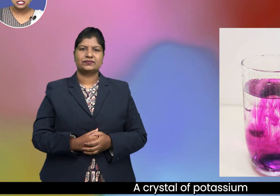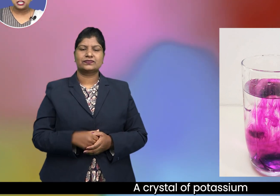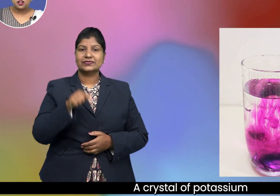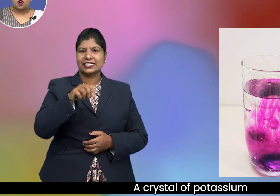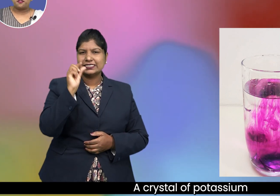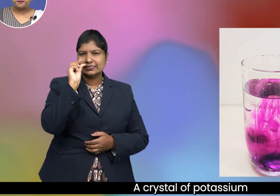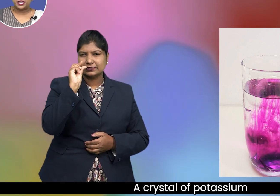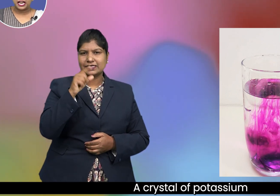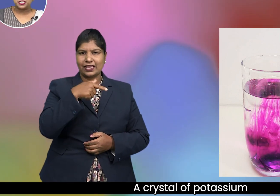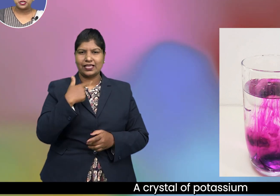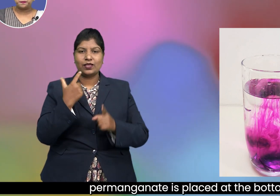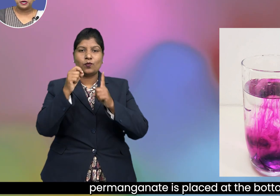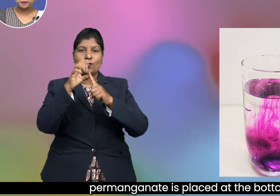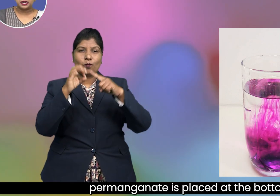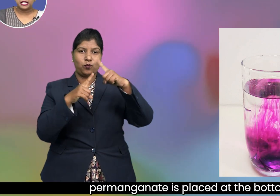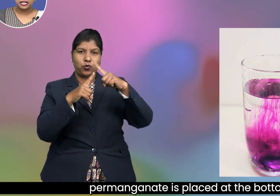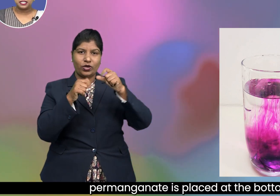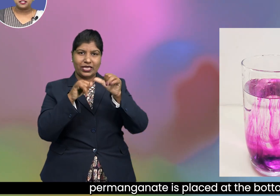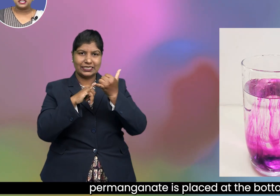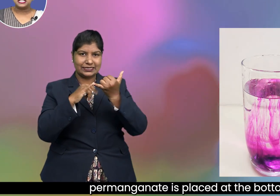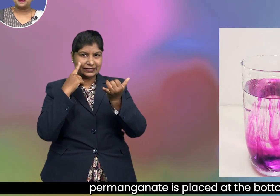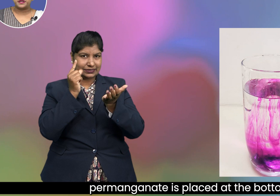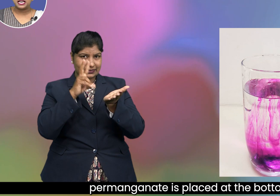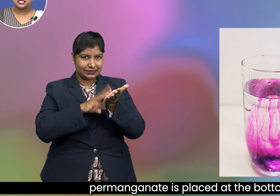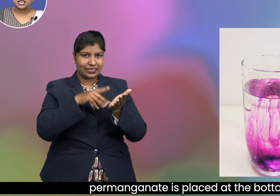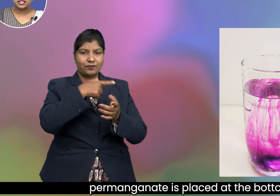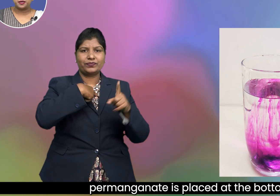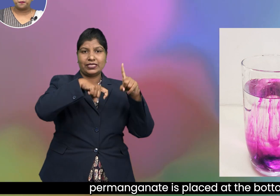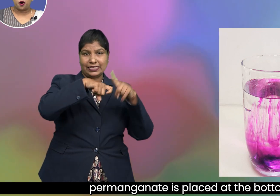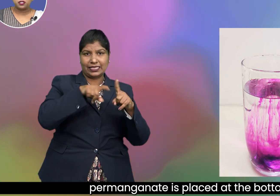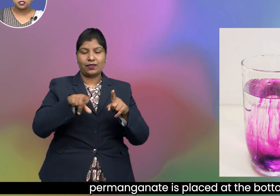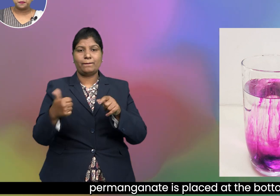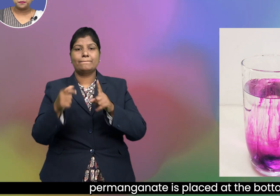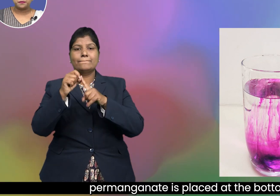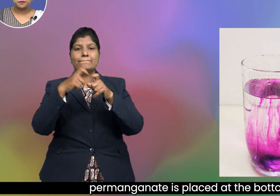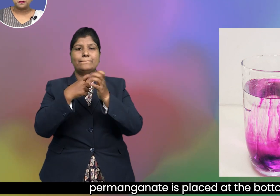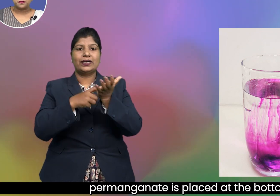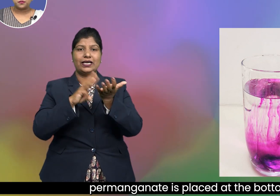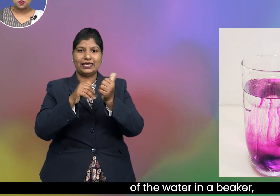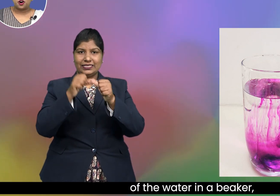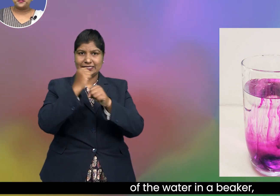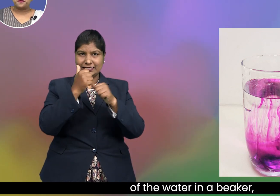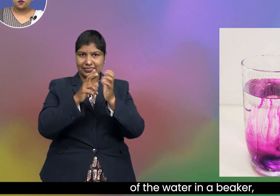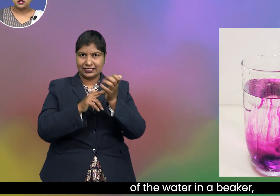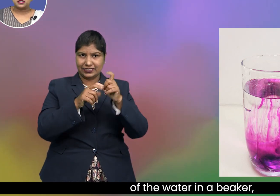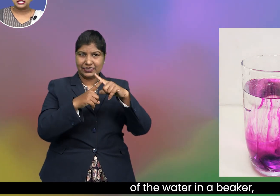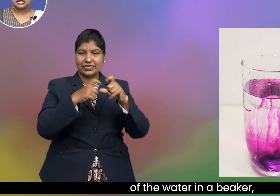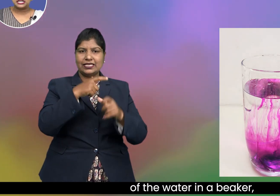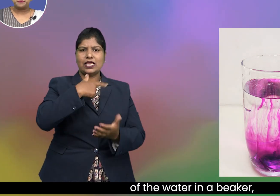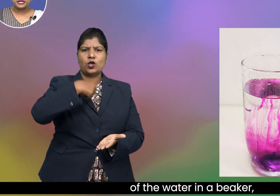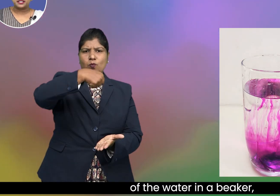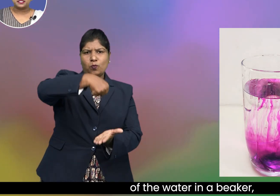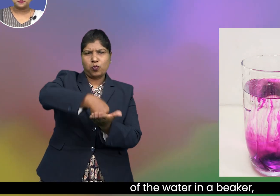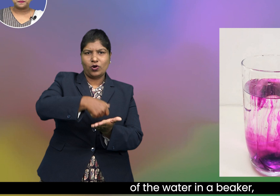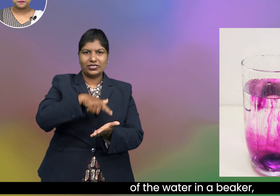A crystal of potassium permanganate is placed at the bottom of the water in